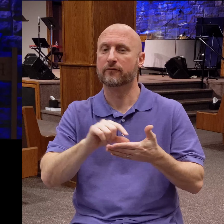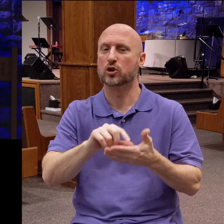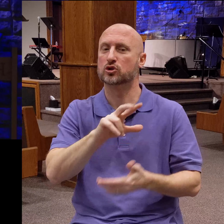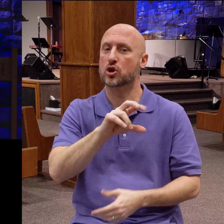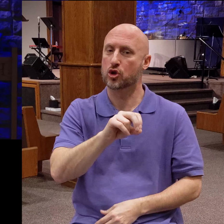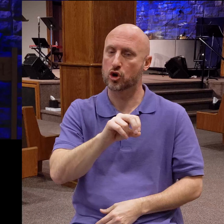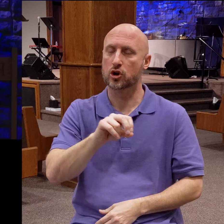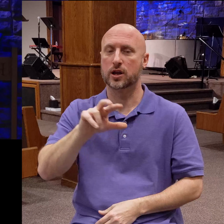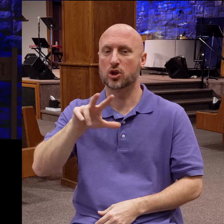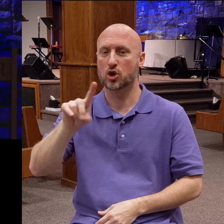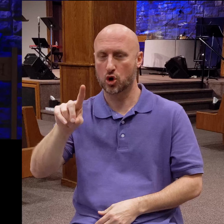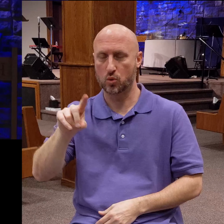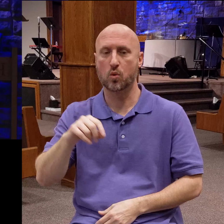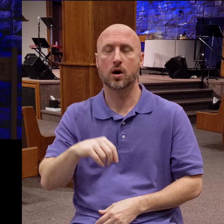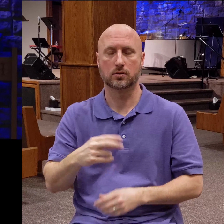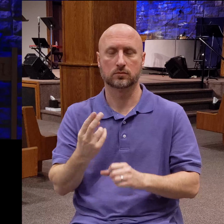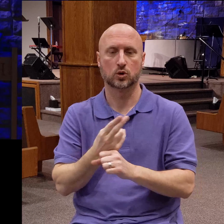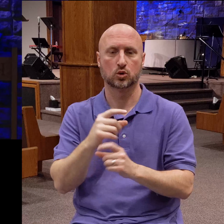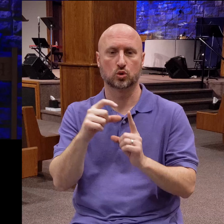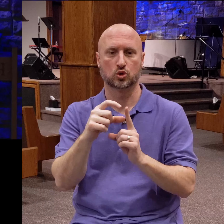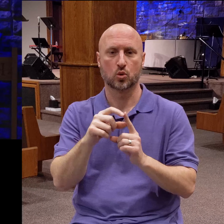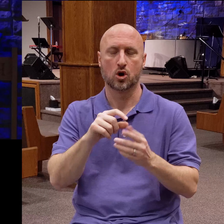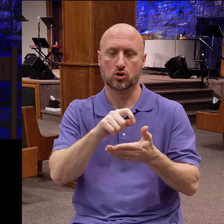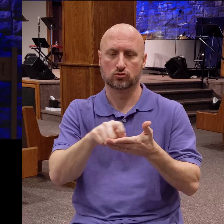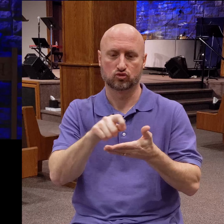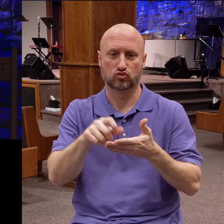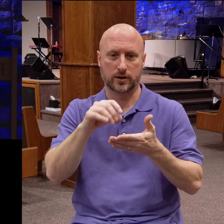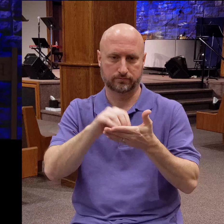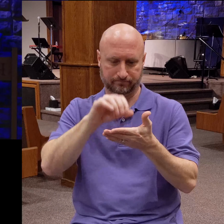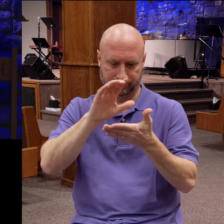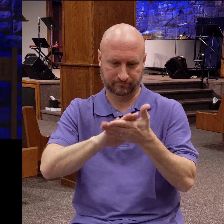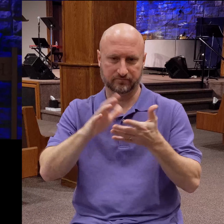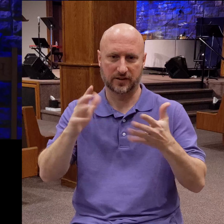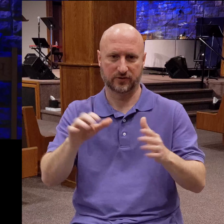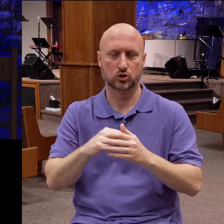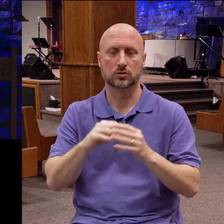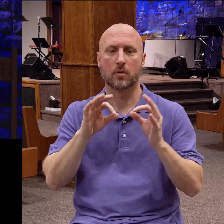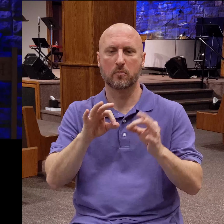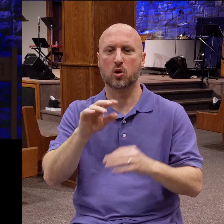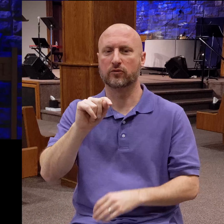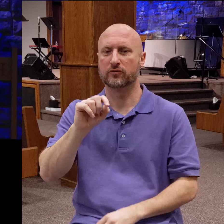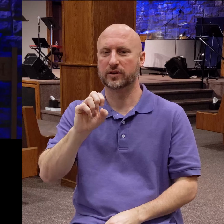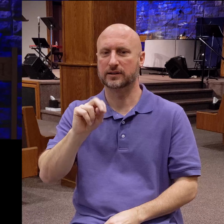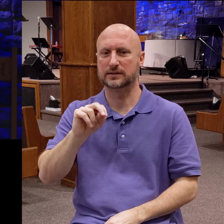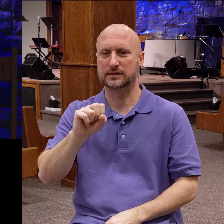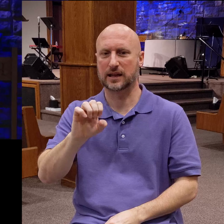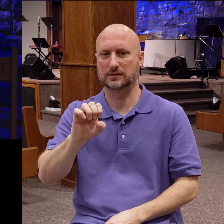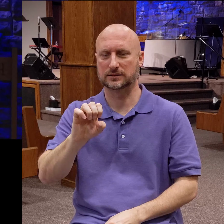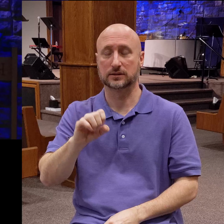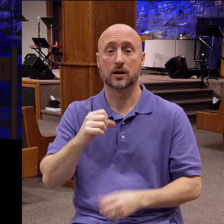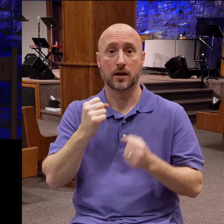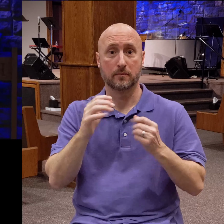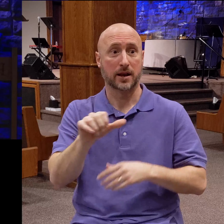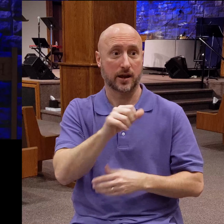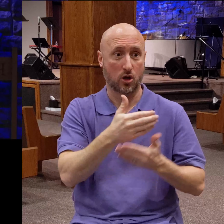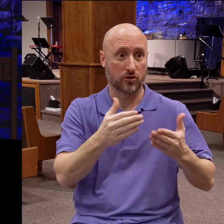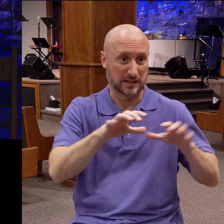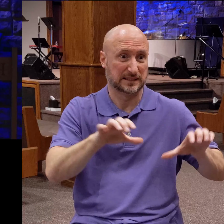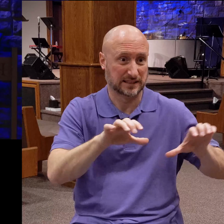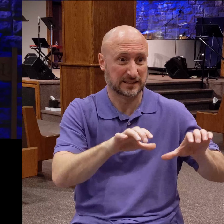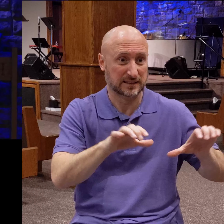verse 30 and 31, written, it's a perfect tense in each place. It says, many other things he did in